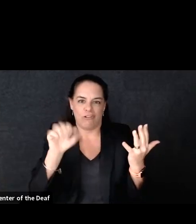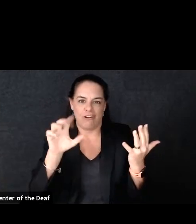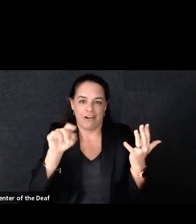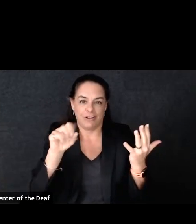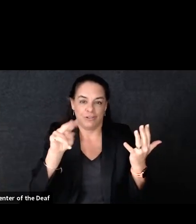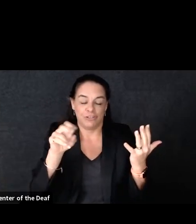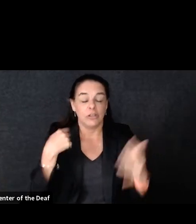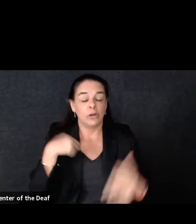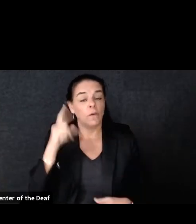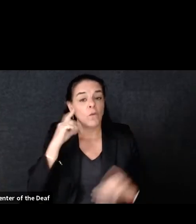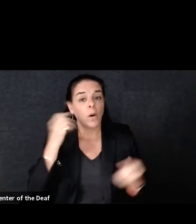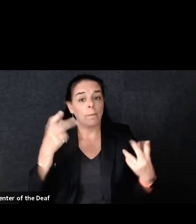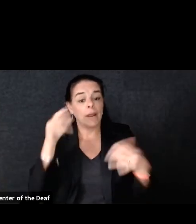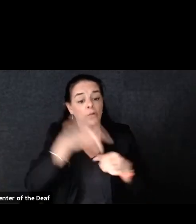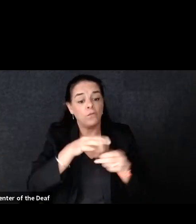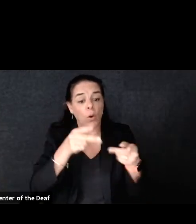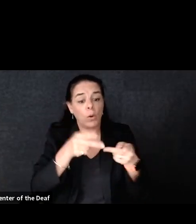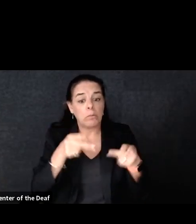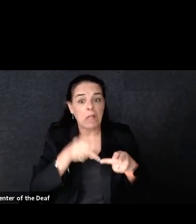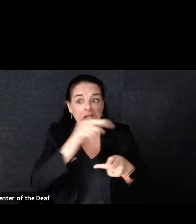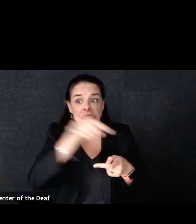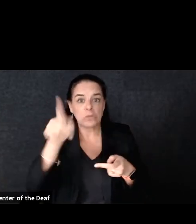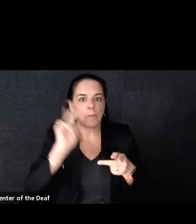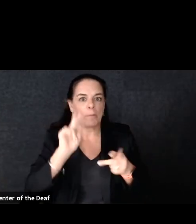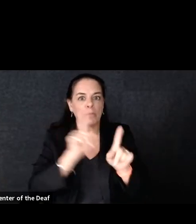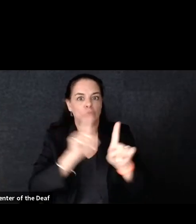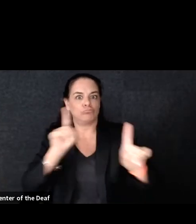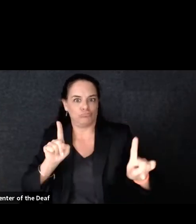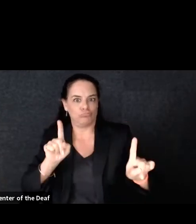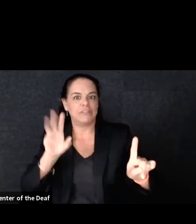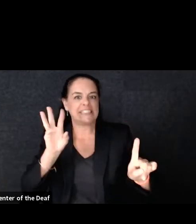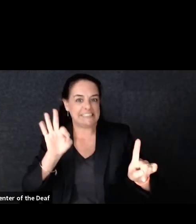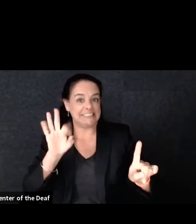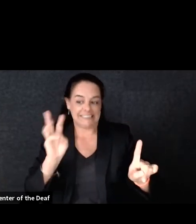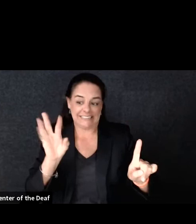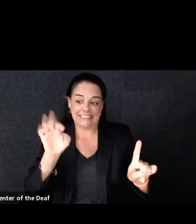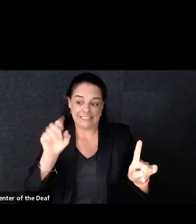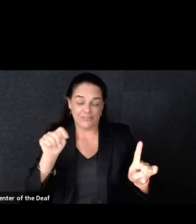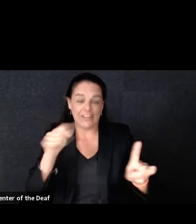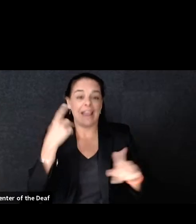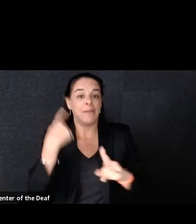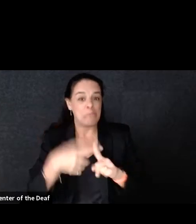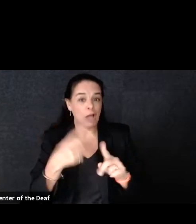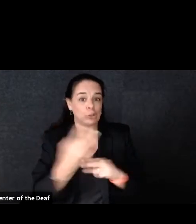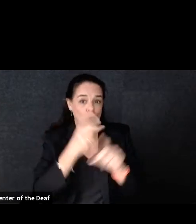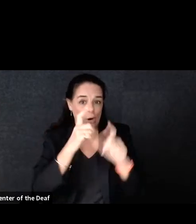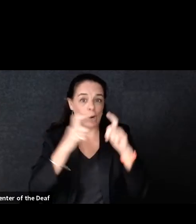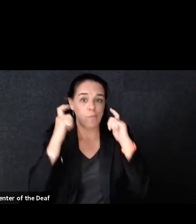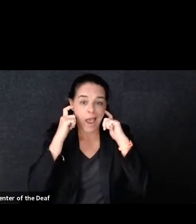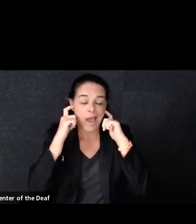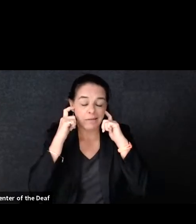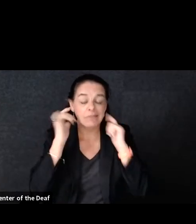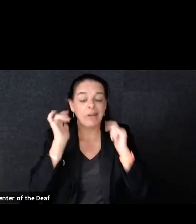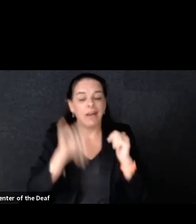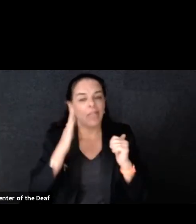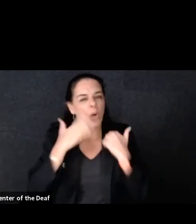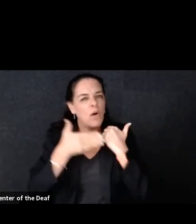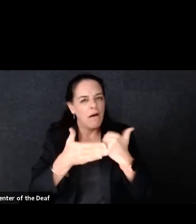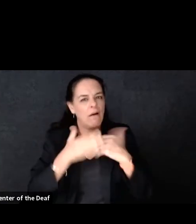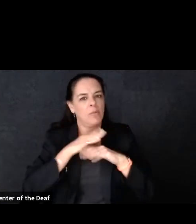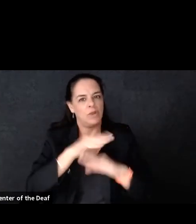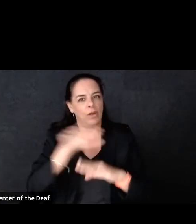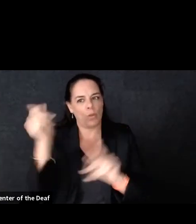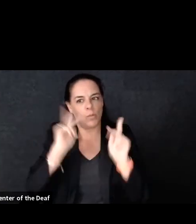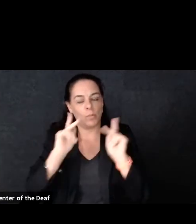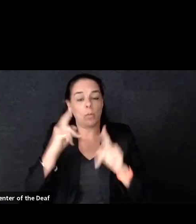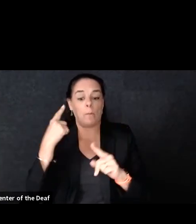voting locations where people are spaced out at least 6 feet apart and wearing a mask. This helps to protect others, including